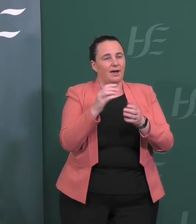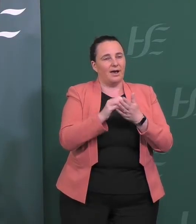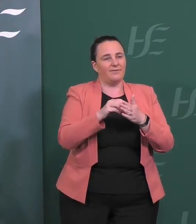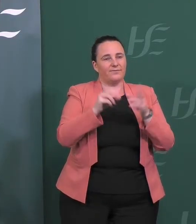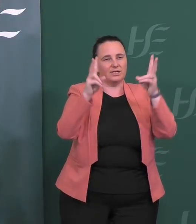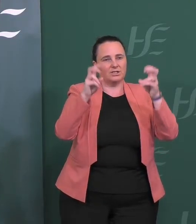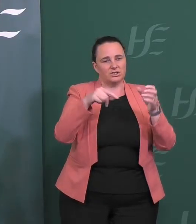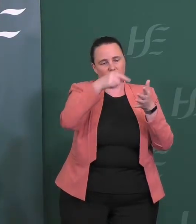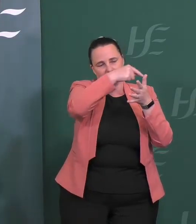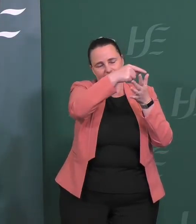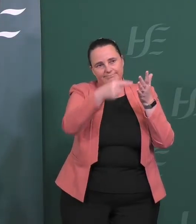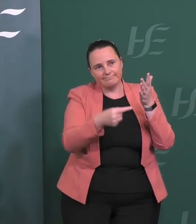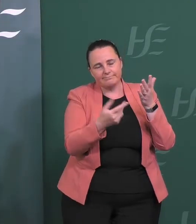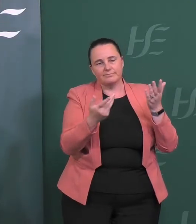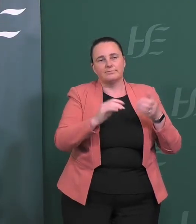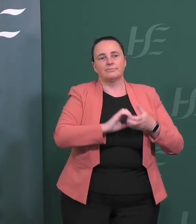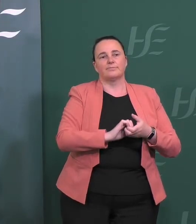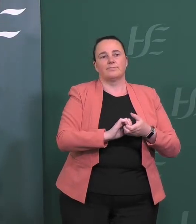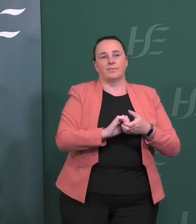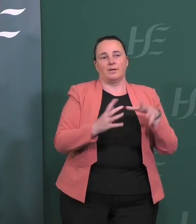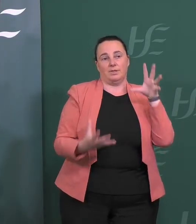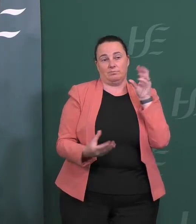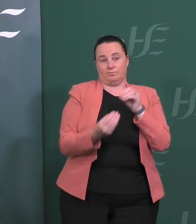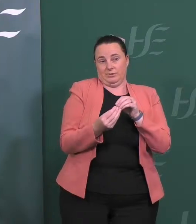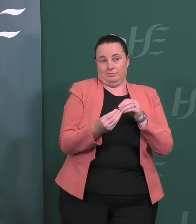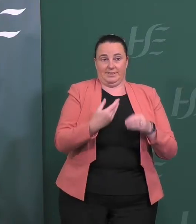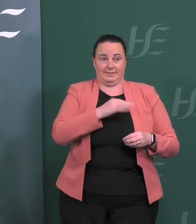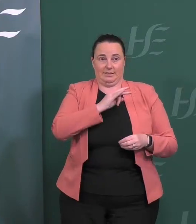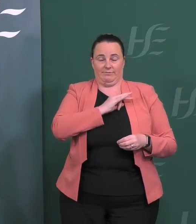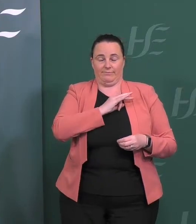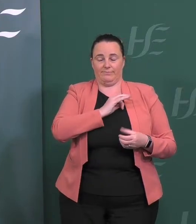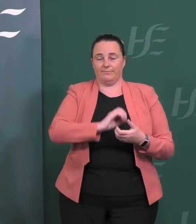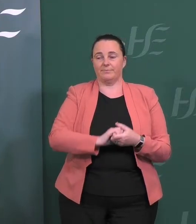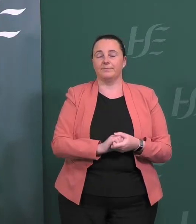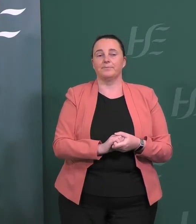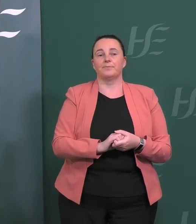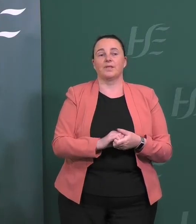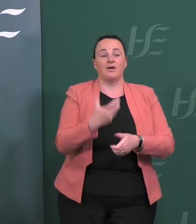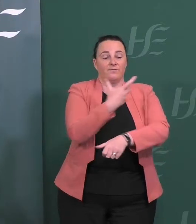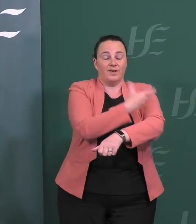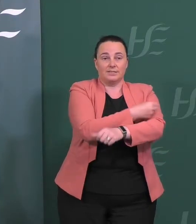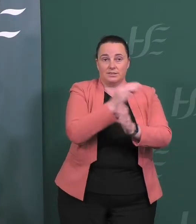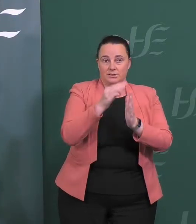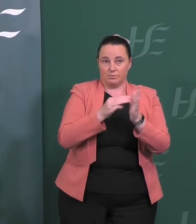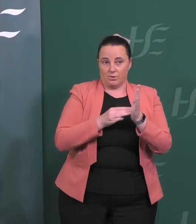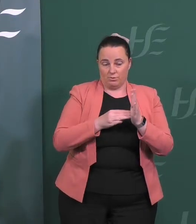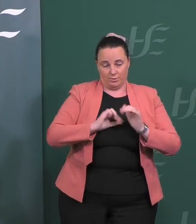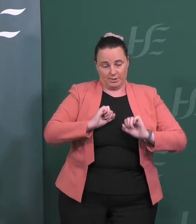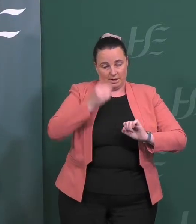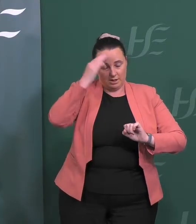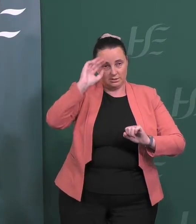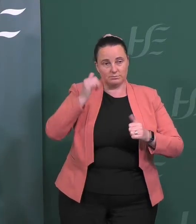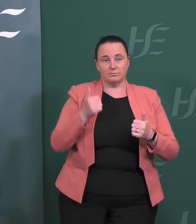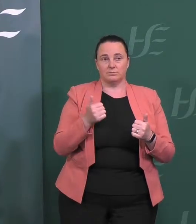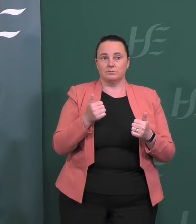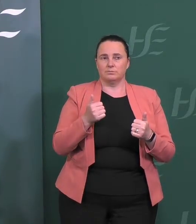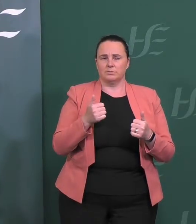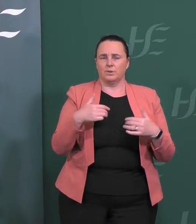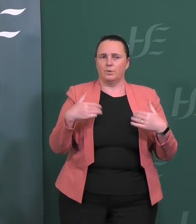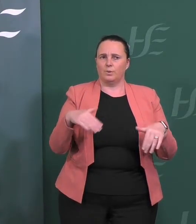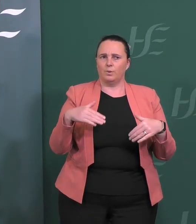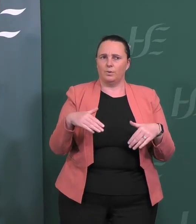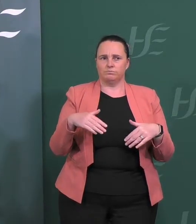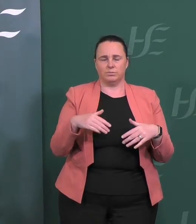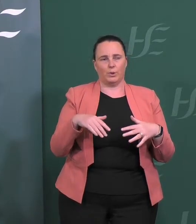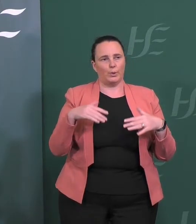there. Finally, just closing messages from myself to summarise. The vaccination programme in Ireland is having a very